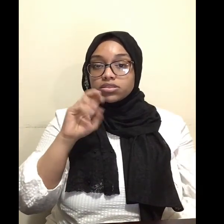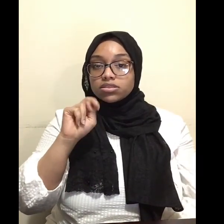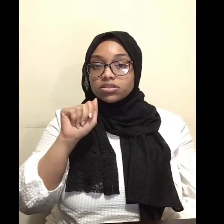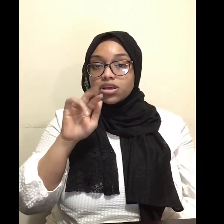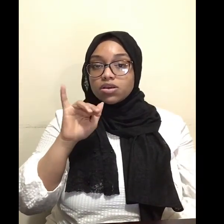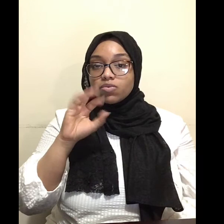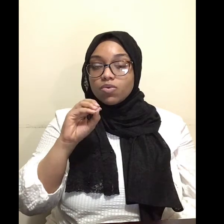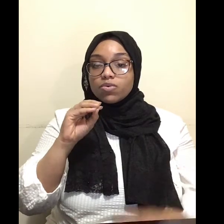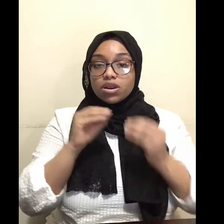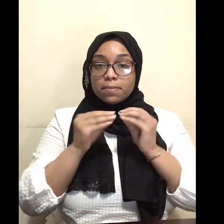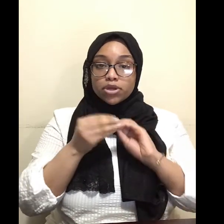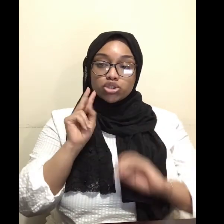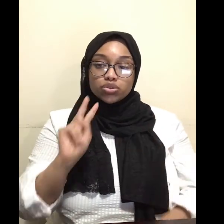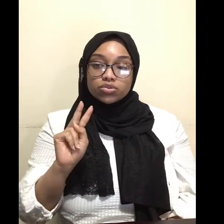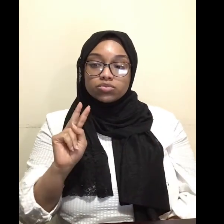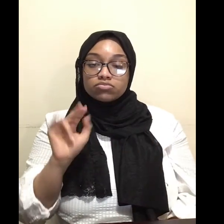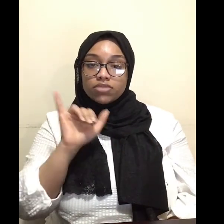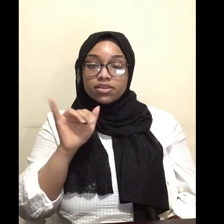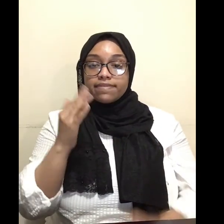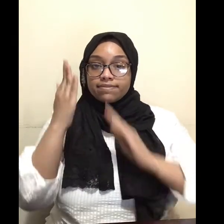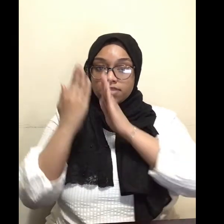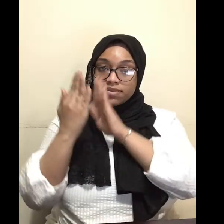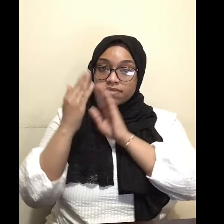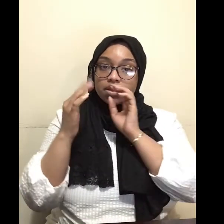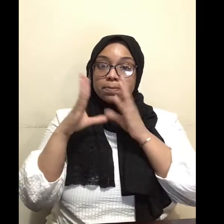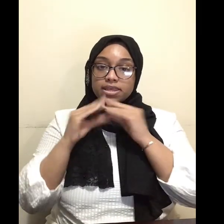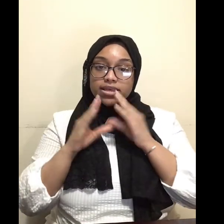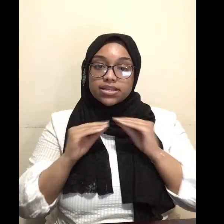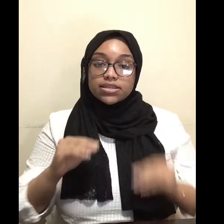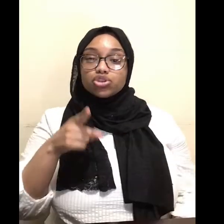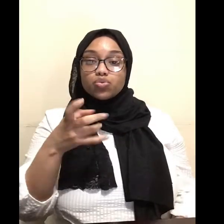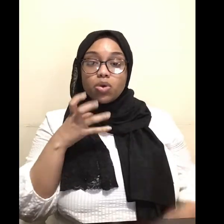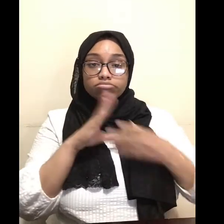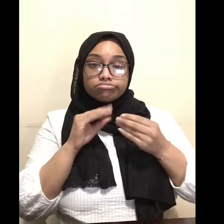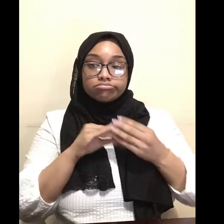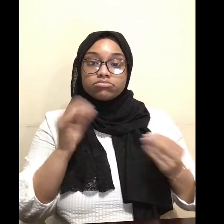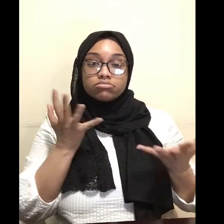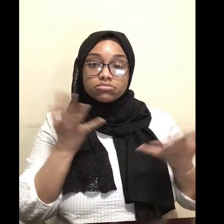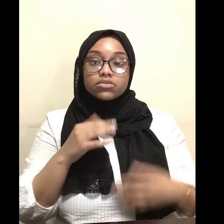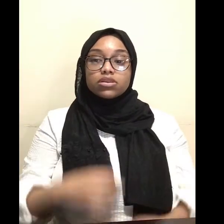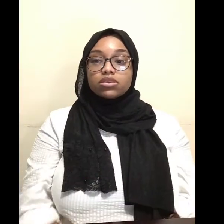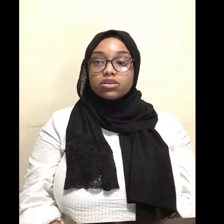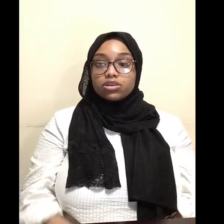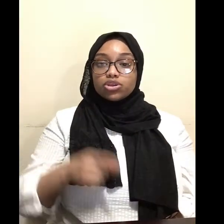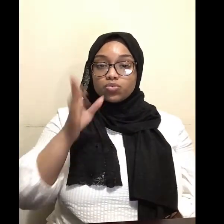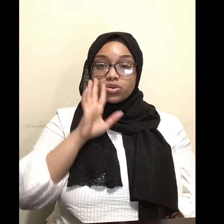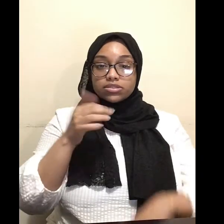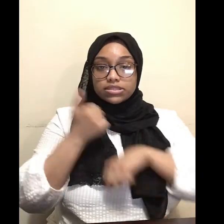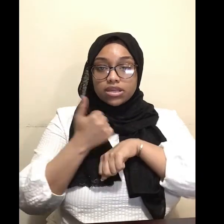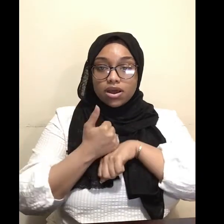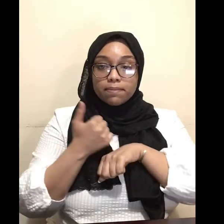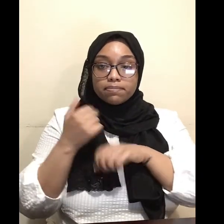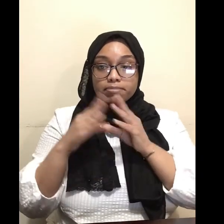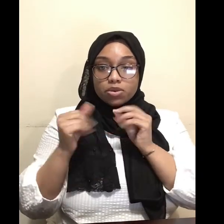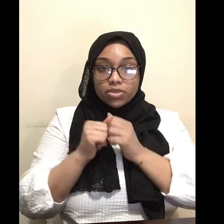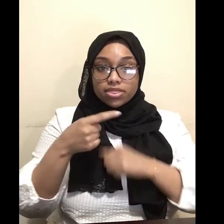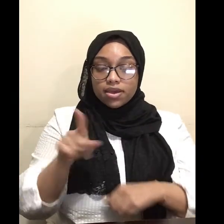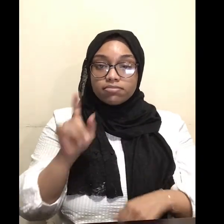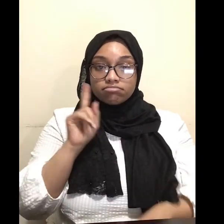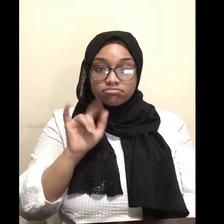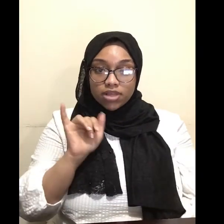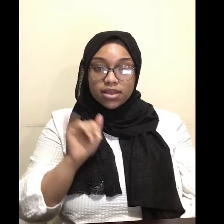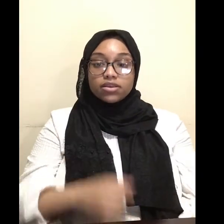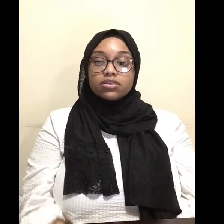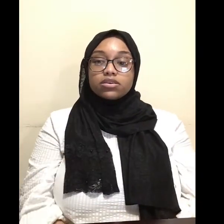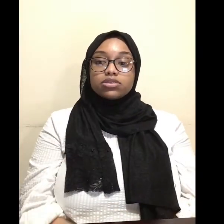directly, say that you would like to set up a meeting with them, start out the meeting by thanking them for coming, and just say, hey,